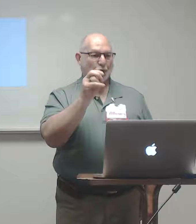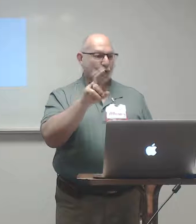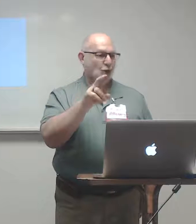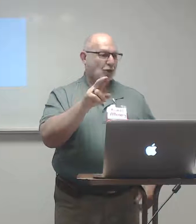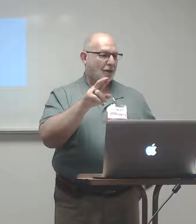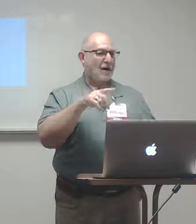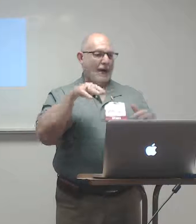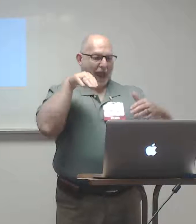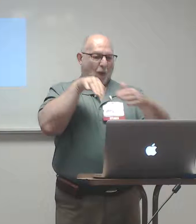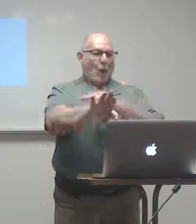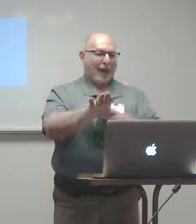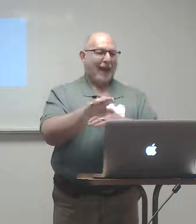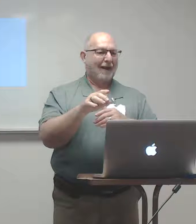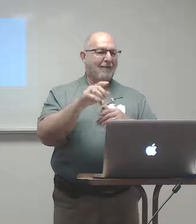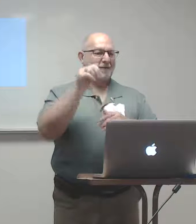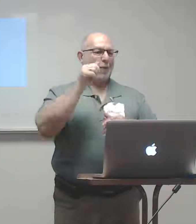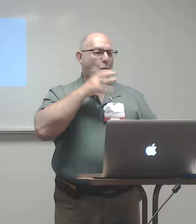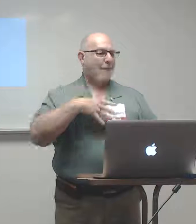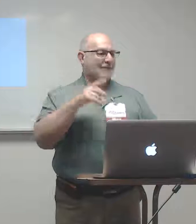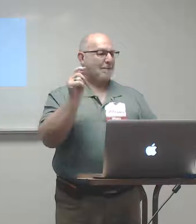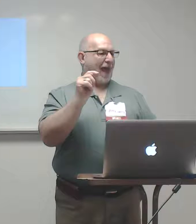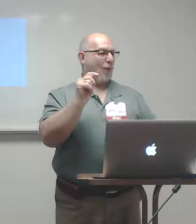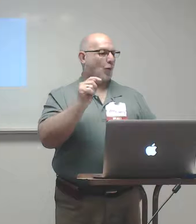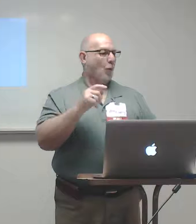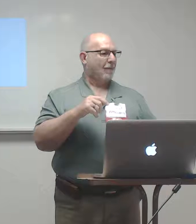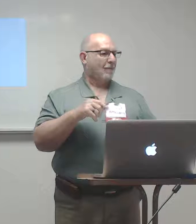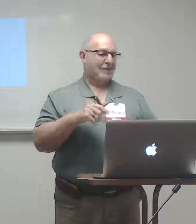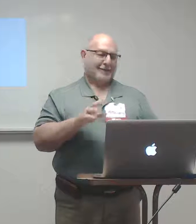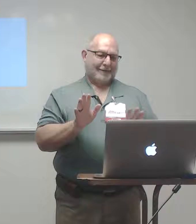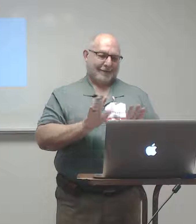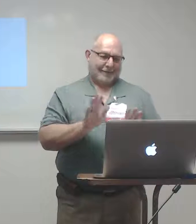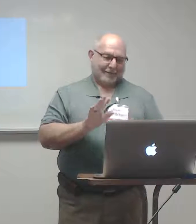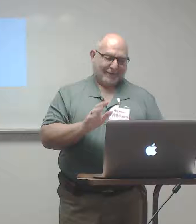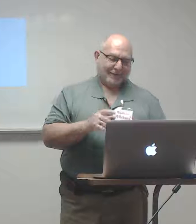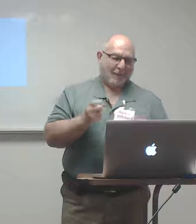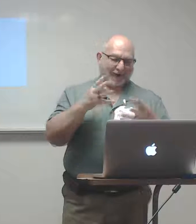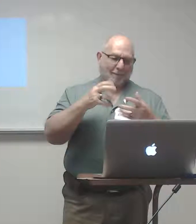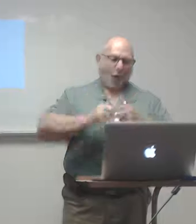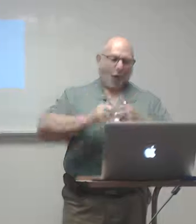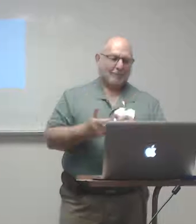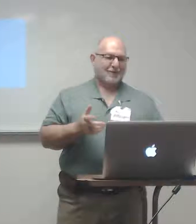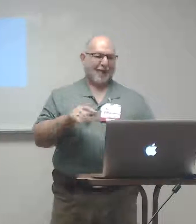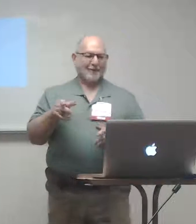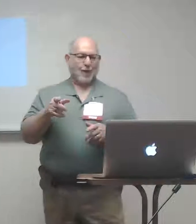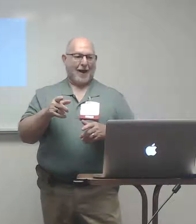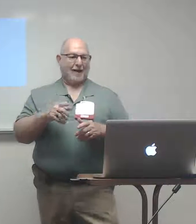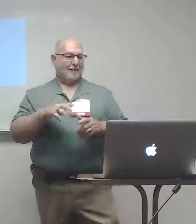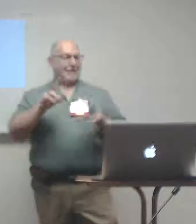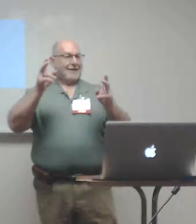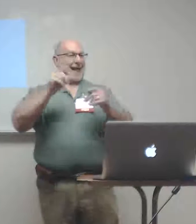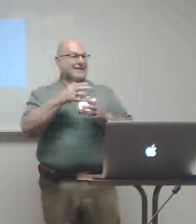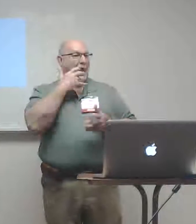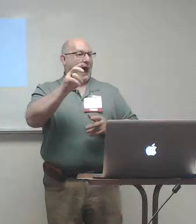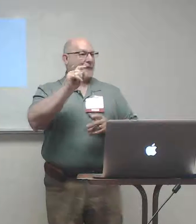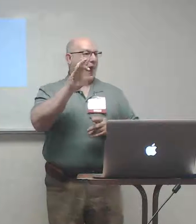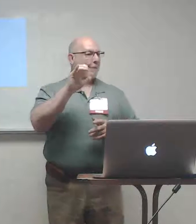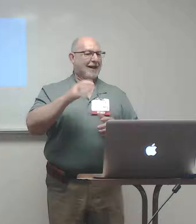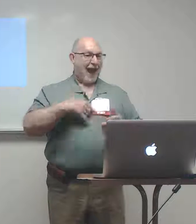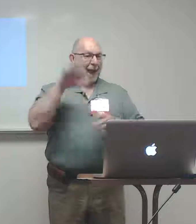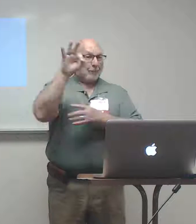Transgender, can't go in, women's bathroom, really problems, so that's why that's a hot topic. I preached